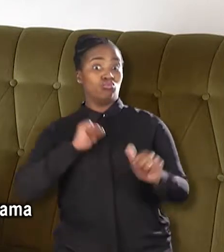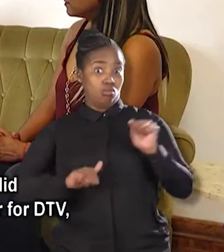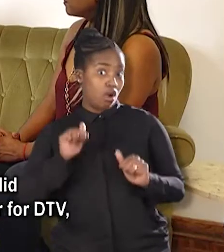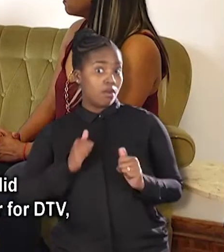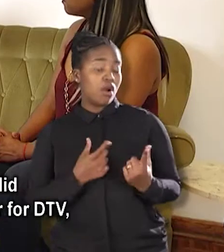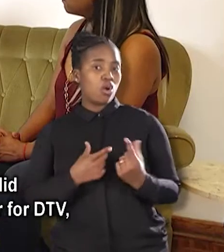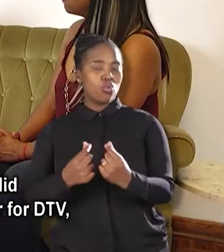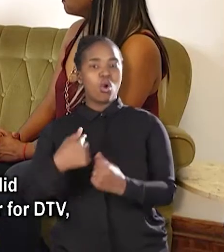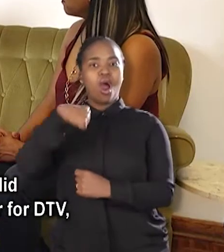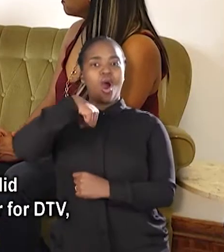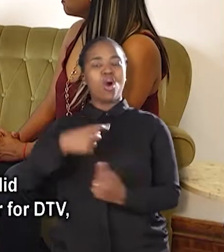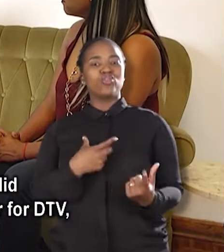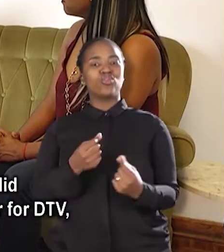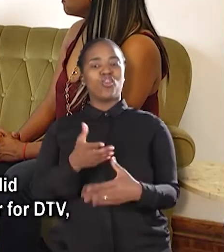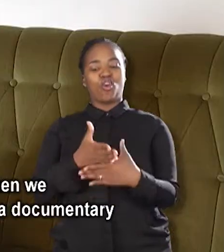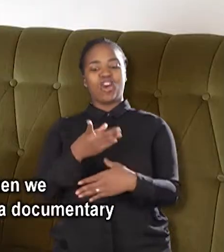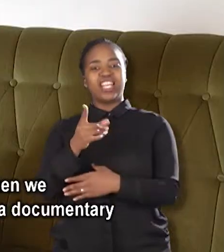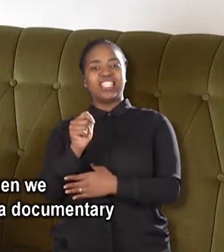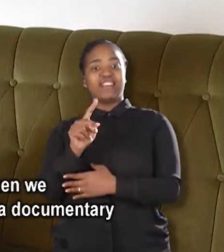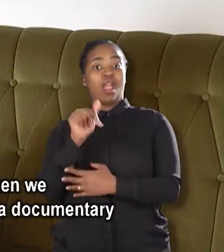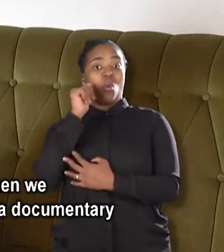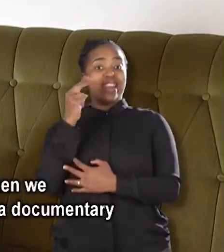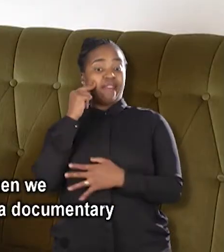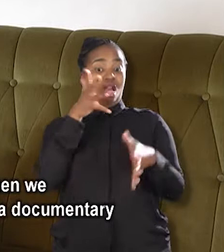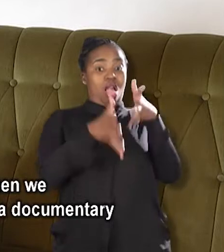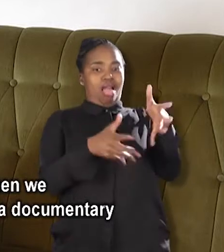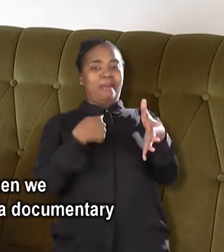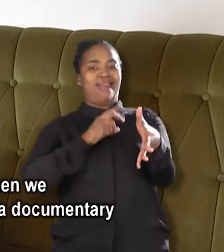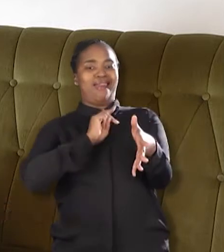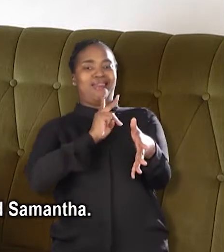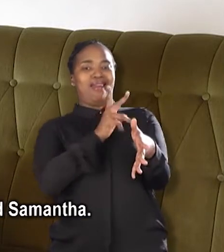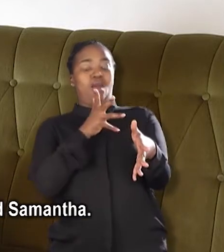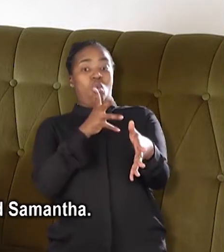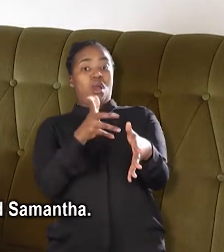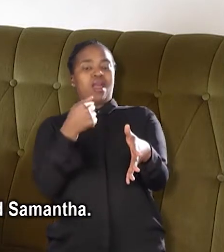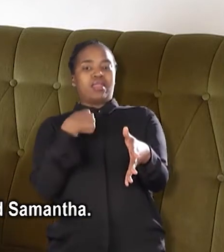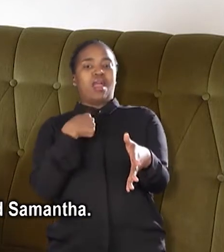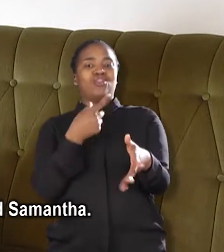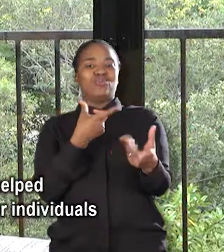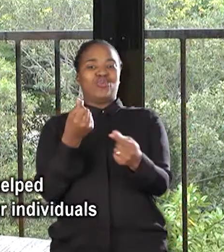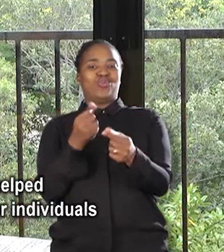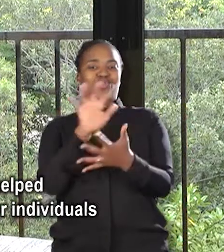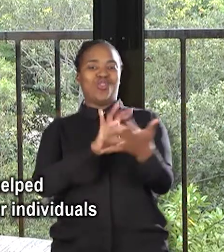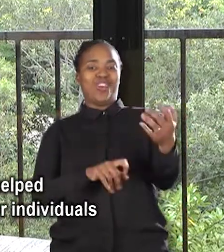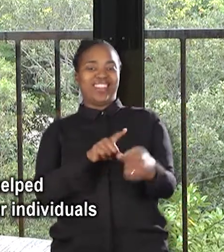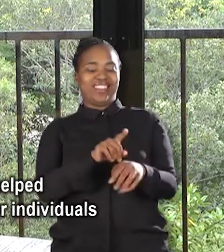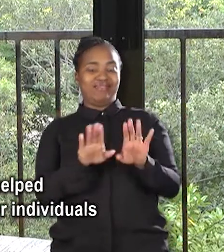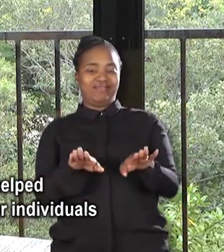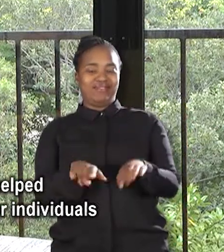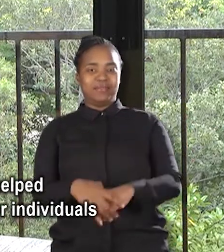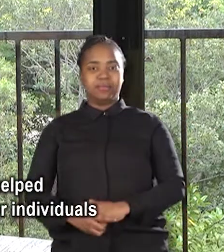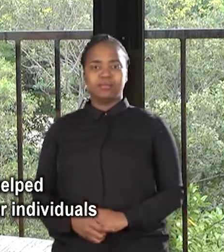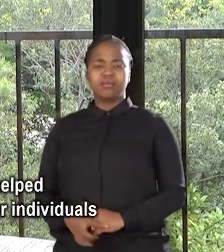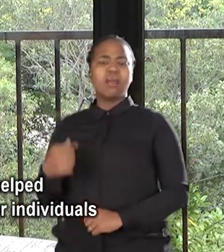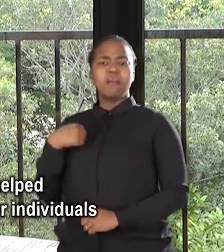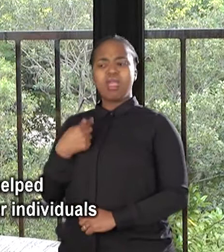and I went to do a voiceover for DTV, and then we found out it was a documentary for Corban and Samantha. And I'd never